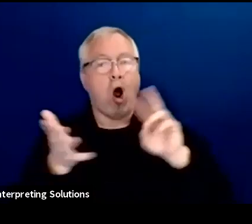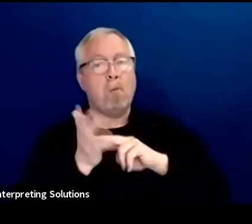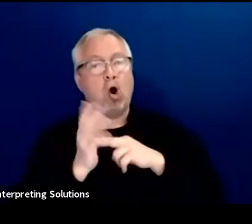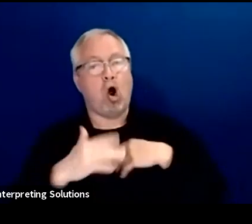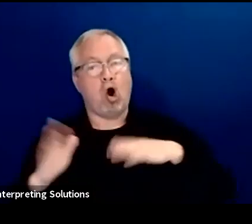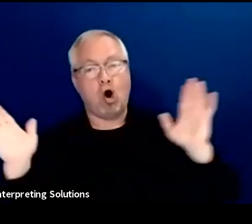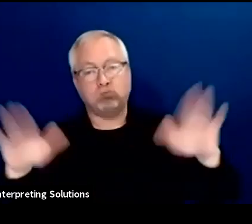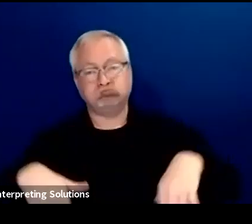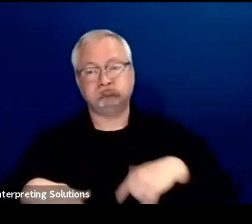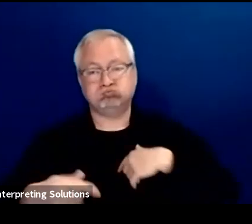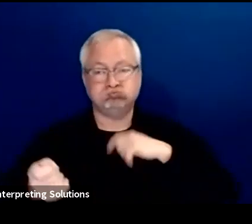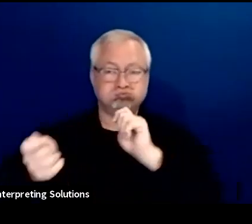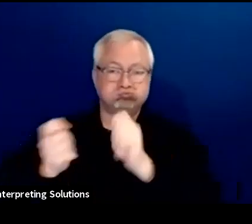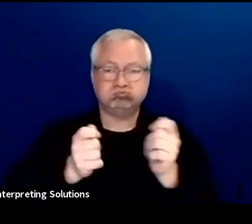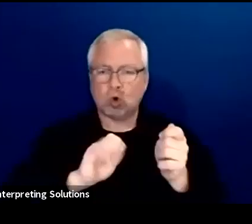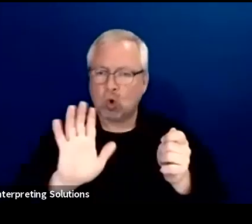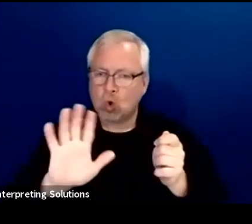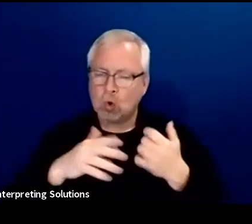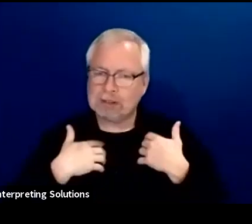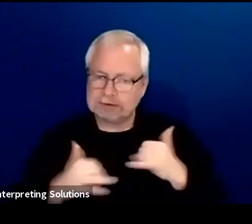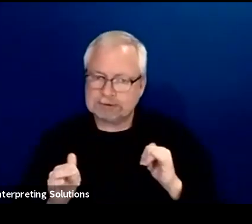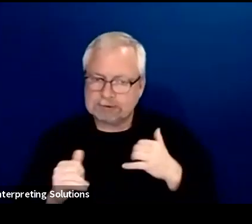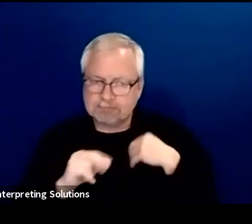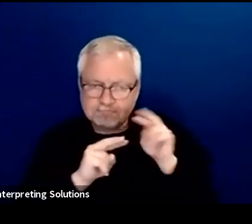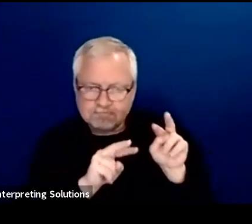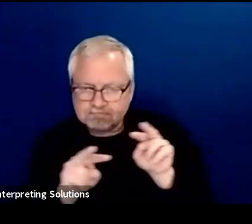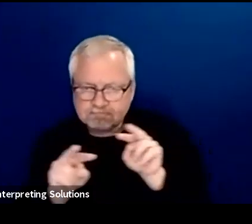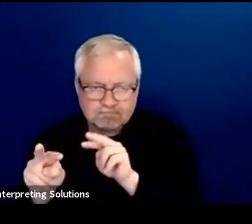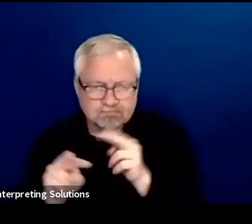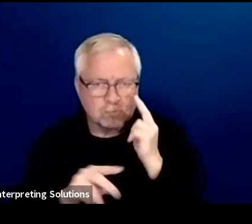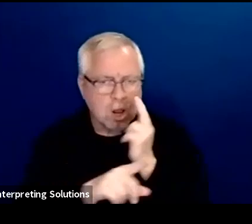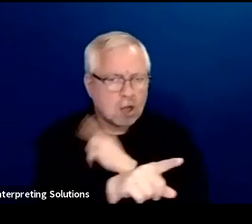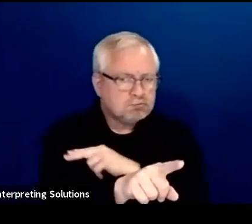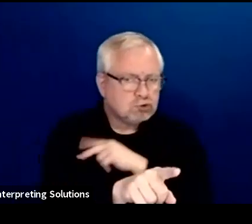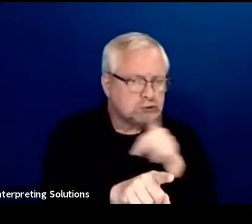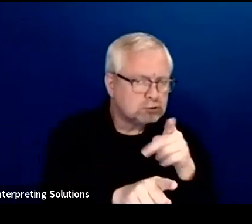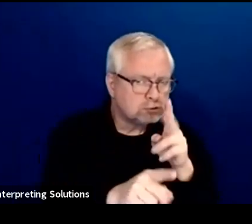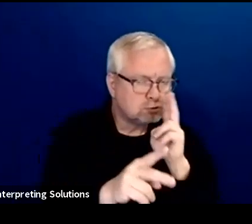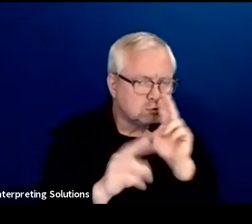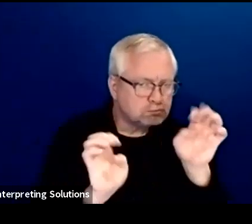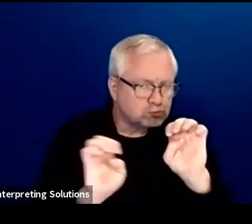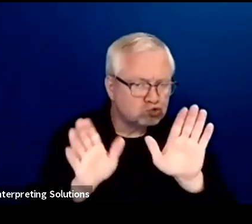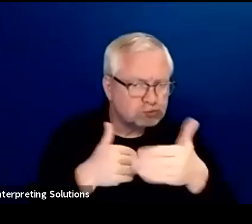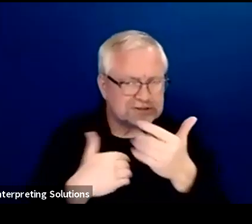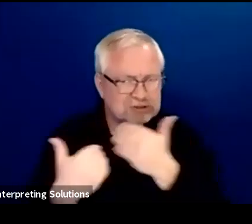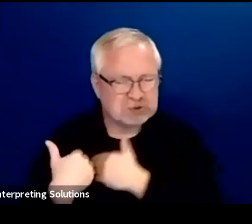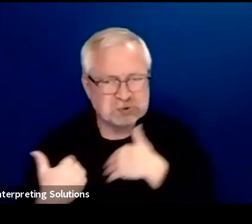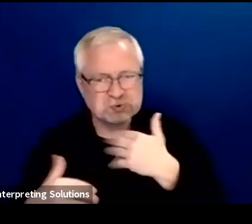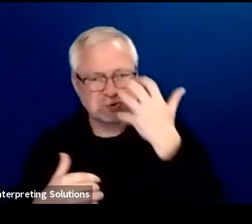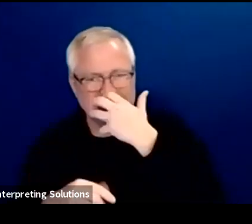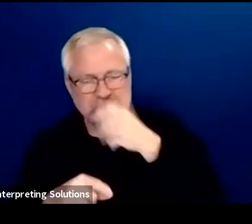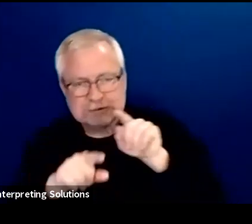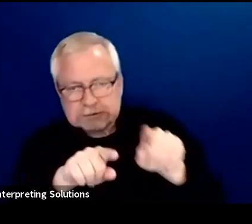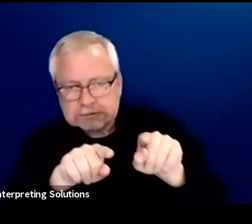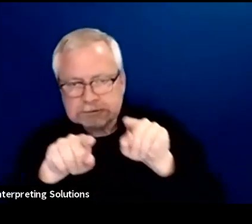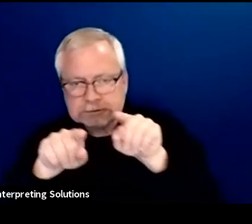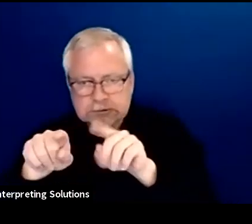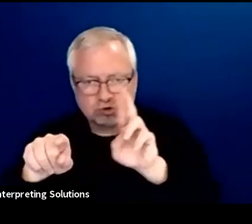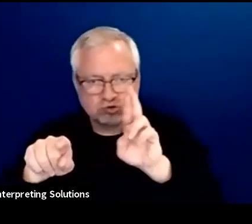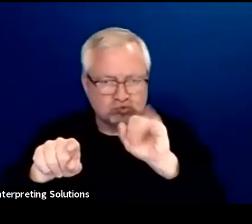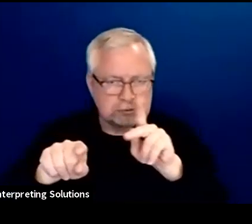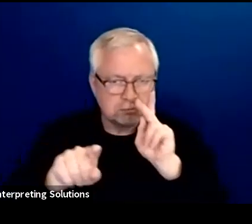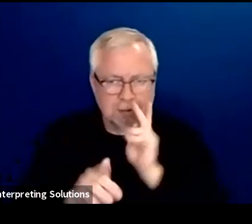hospitals, a burden on those emergency rooms, and the risk to our neighbors. But at this point in time, we'll reassess that. We'll continue